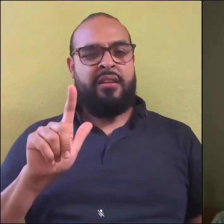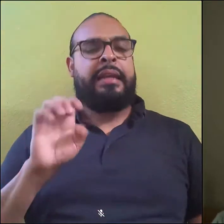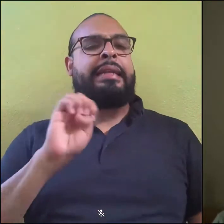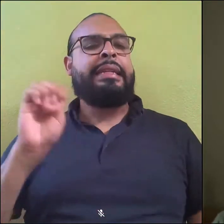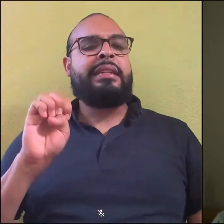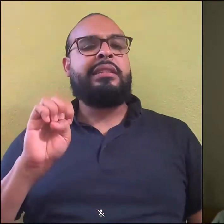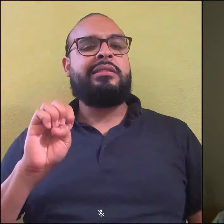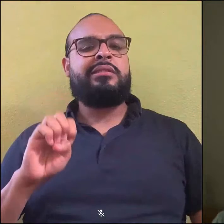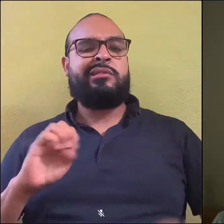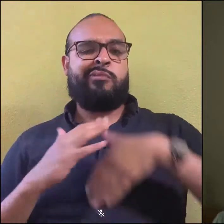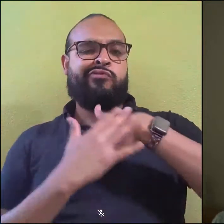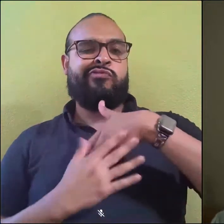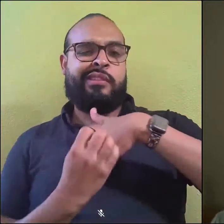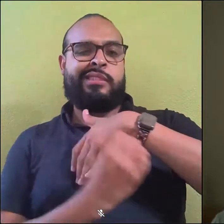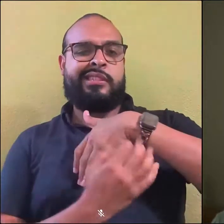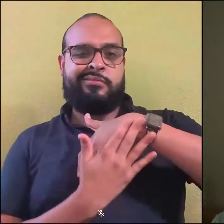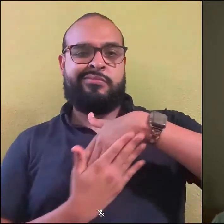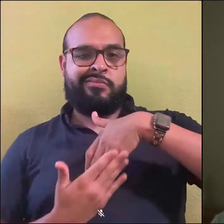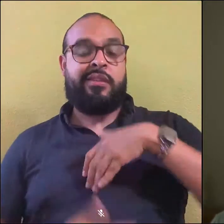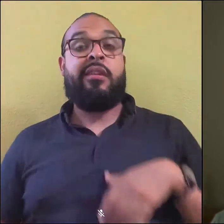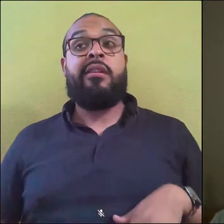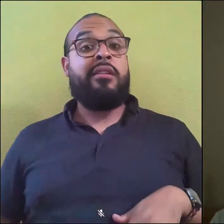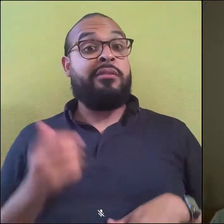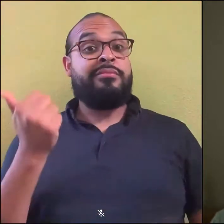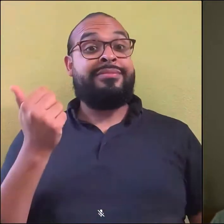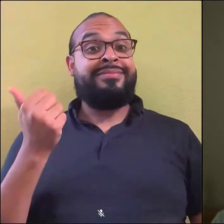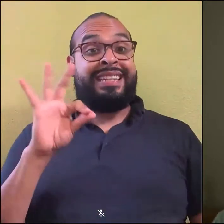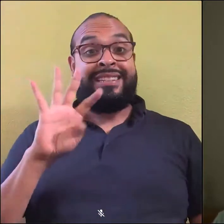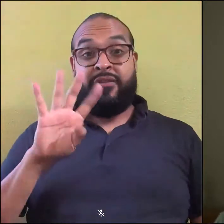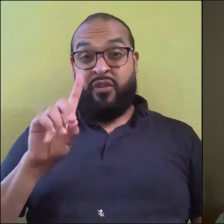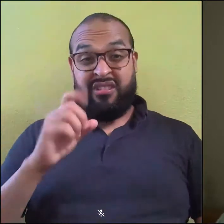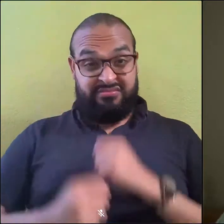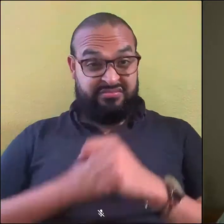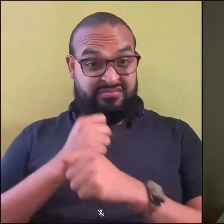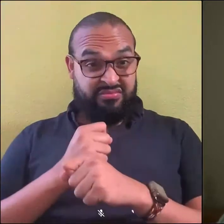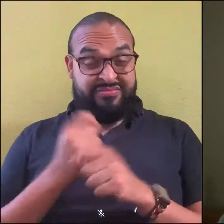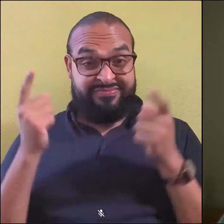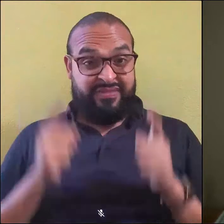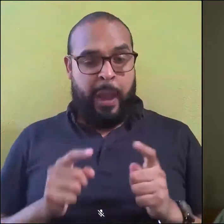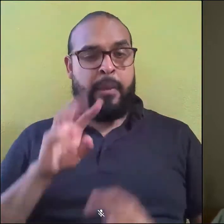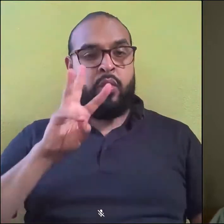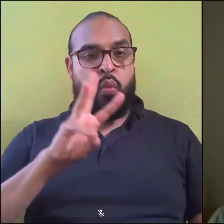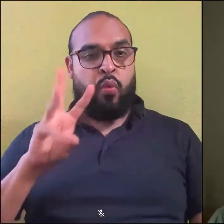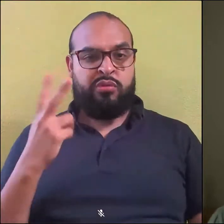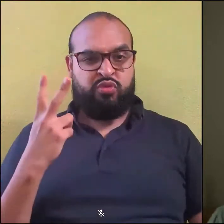India. This is 1941 during World War II. There's tumult going on all around the world.